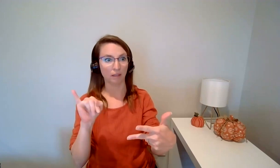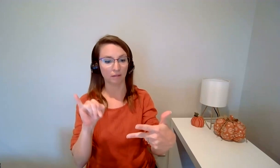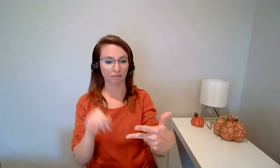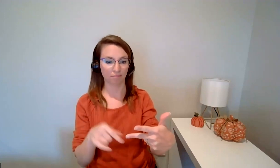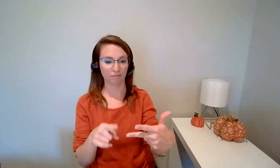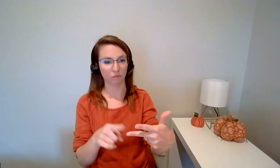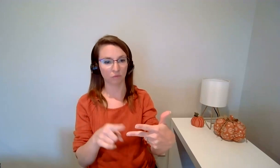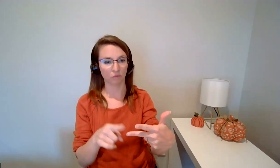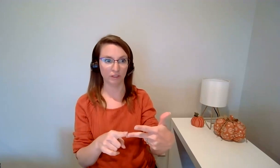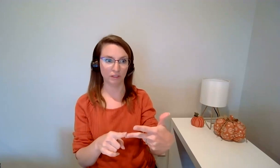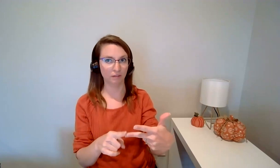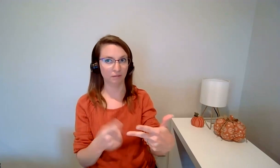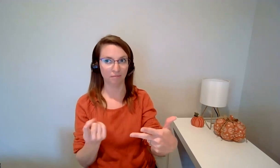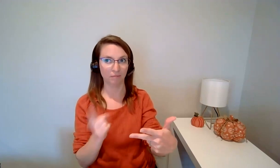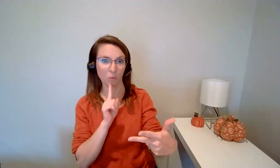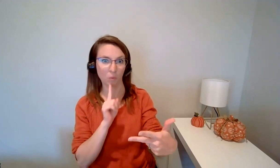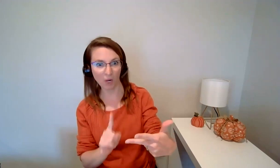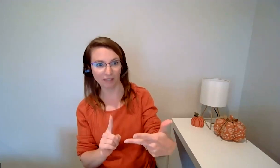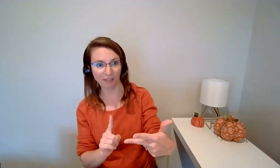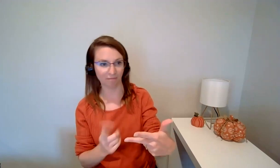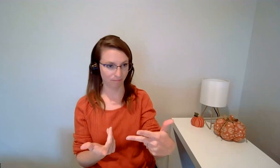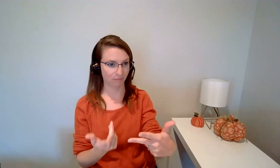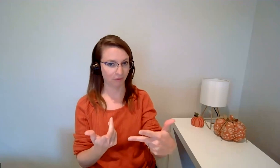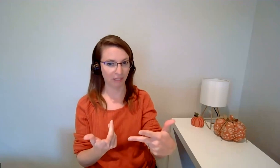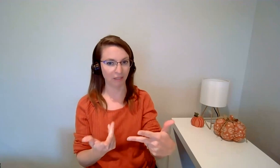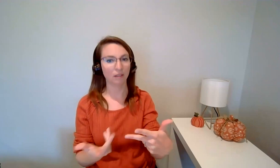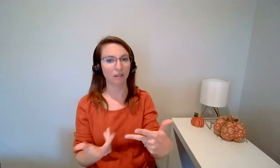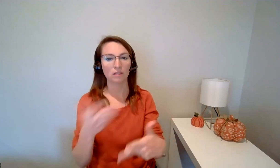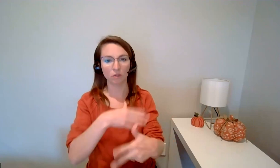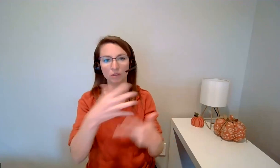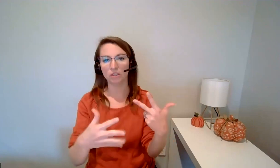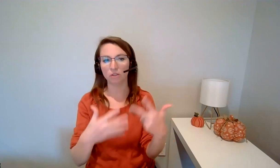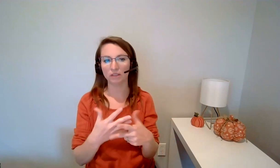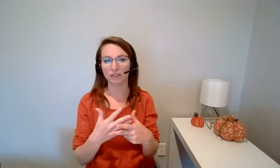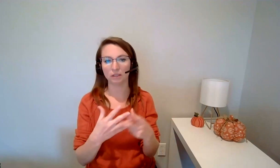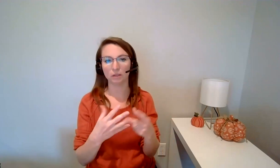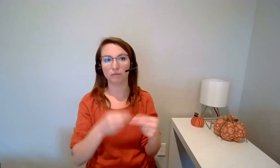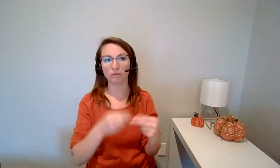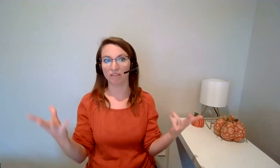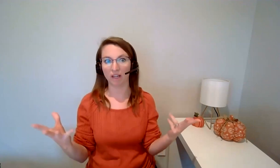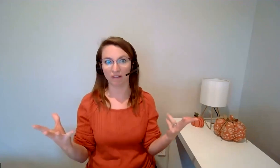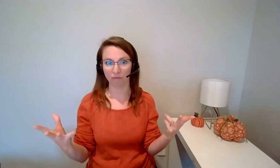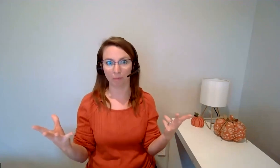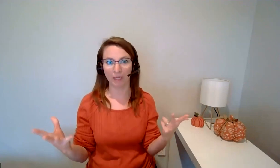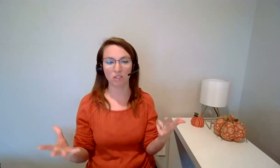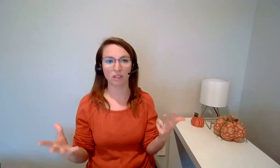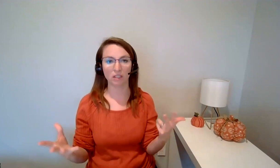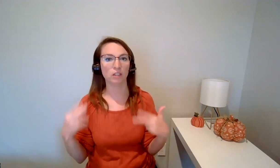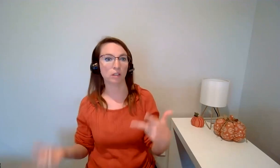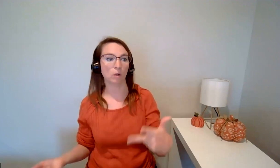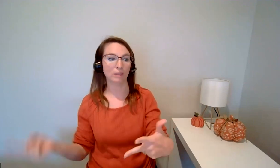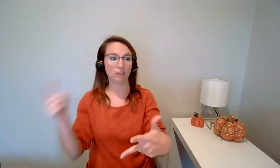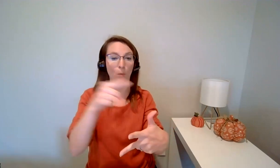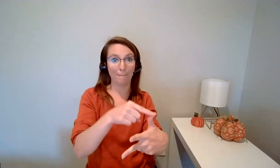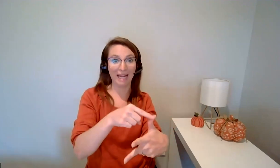Carrie. She's 1. Okay, so you can use this to provide a lot of information, and you can always go